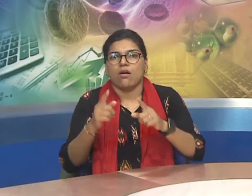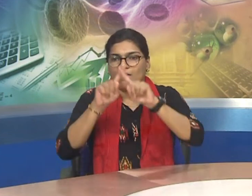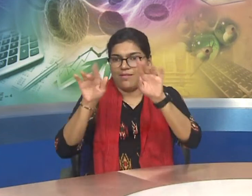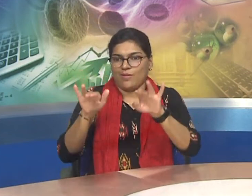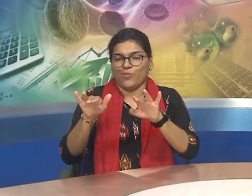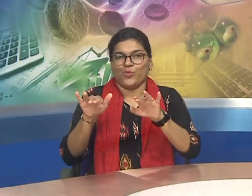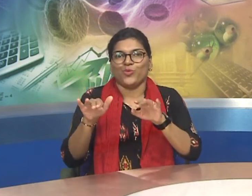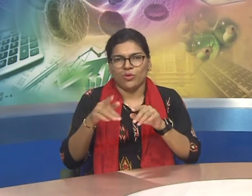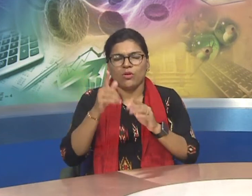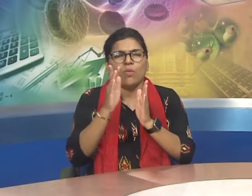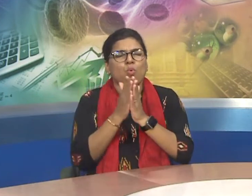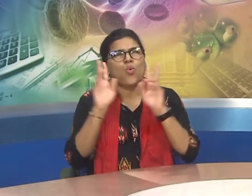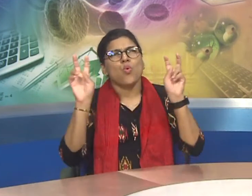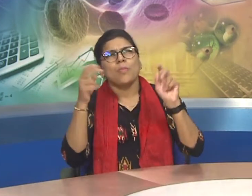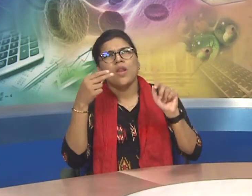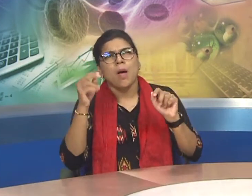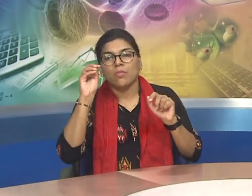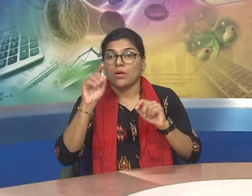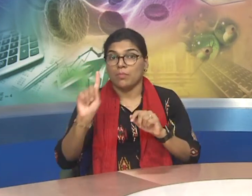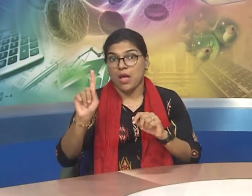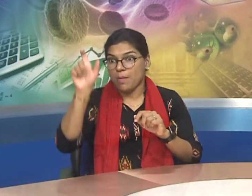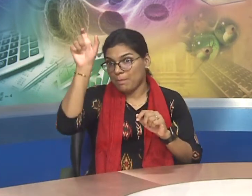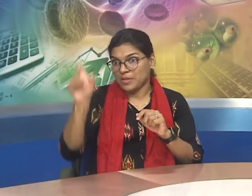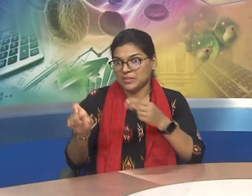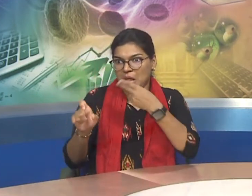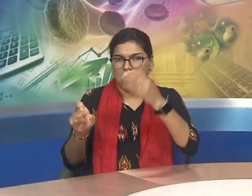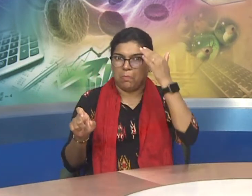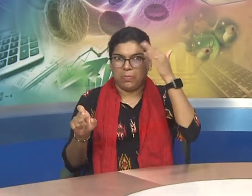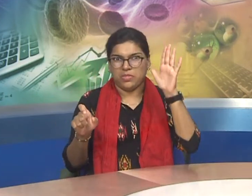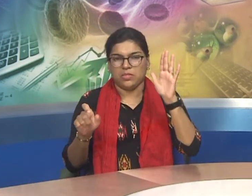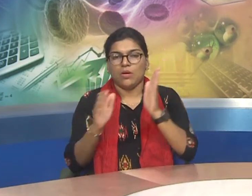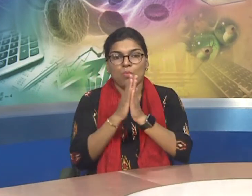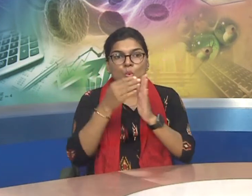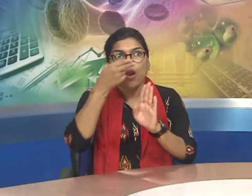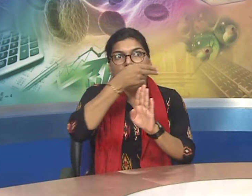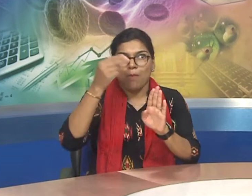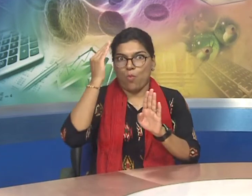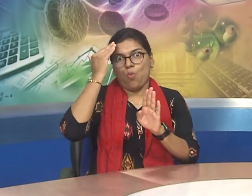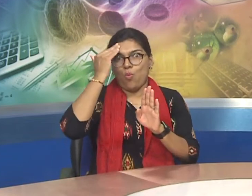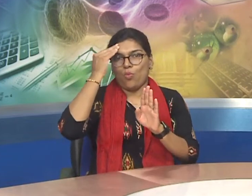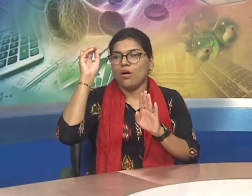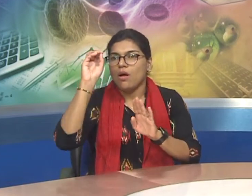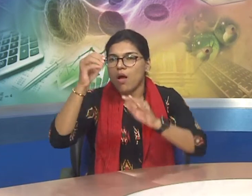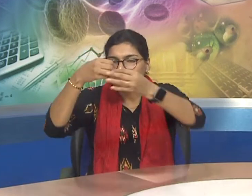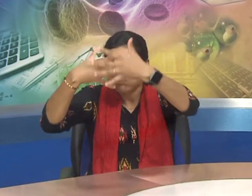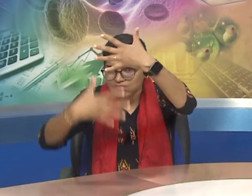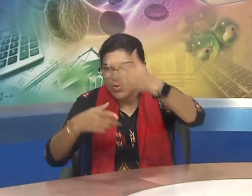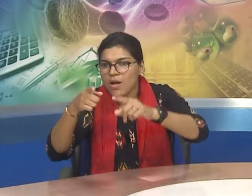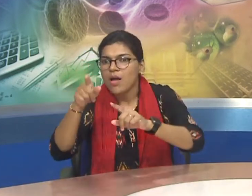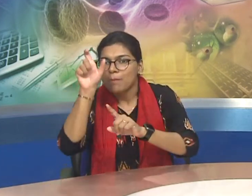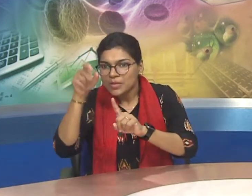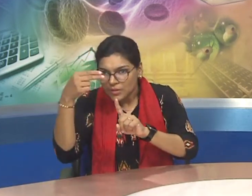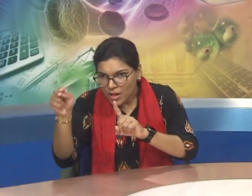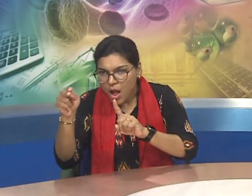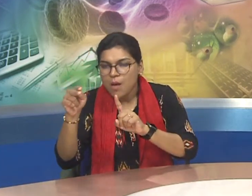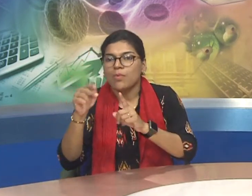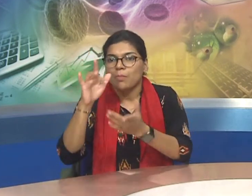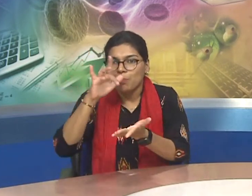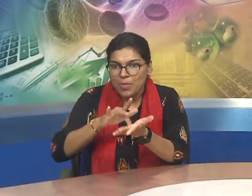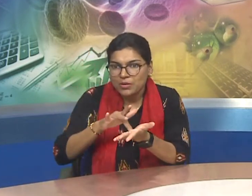the data is enormous and that same data needs to be categorized and kept as a